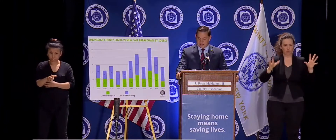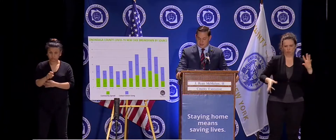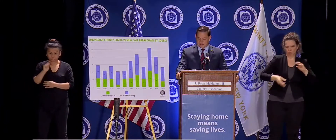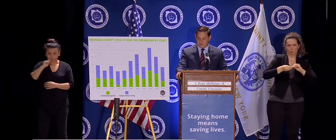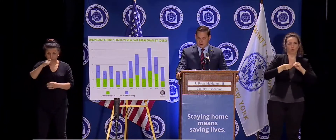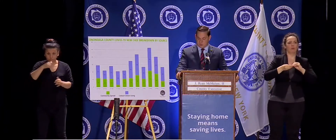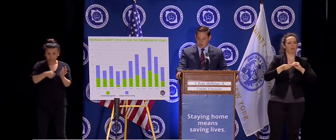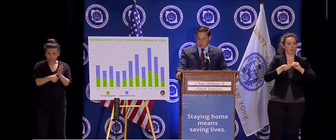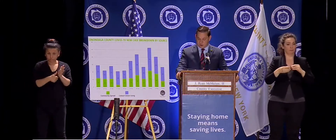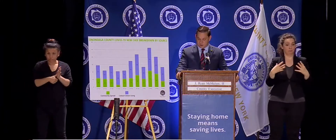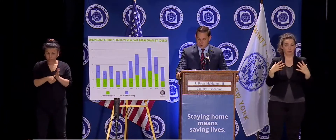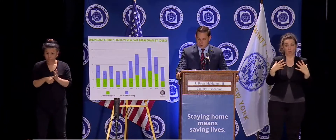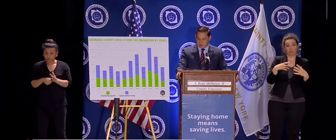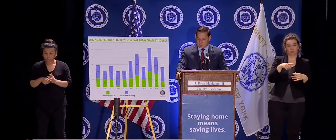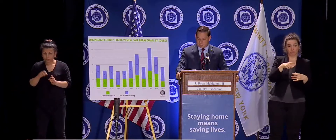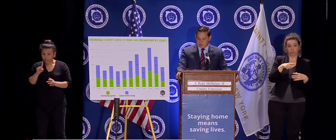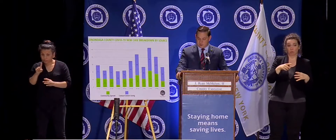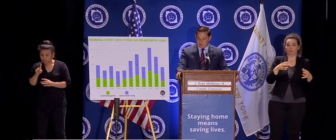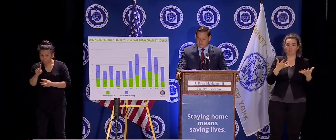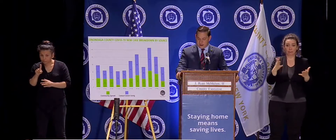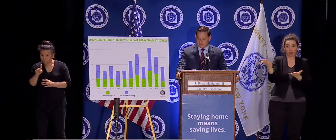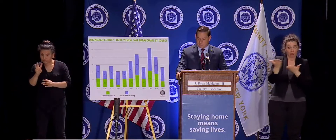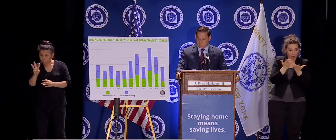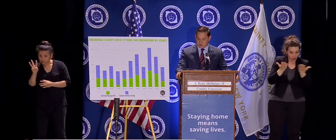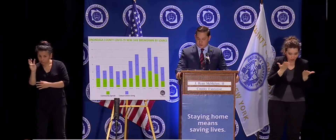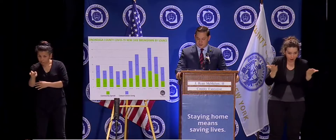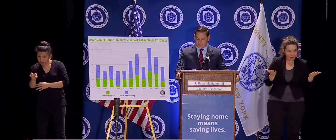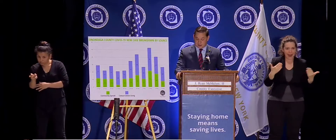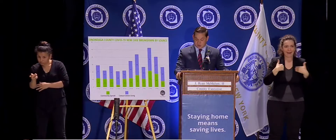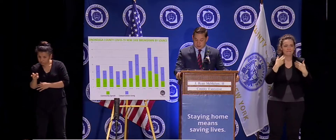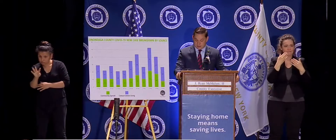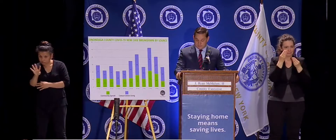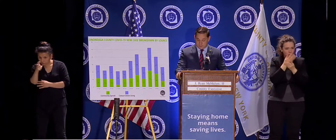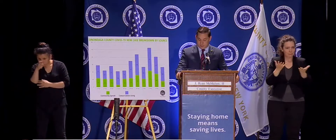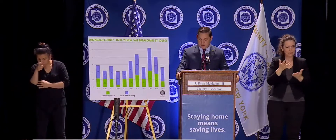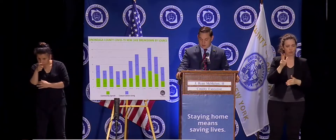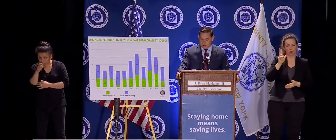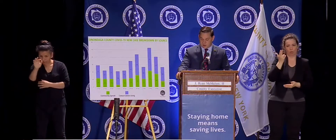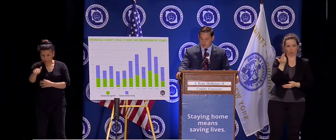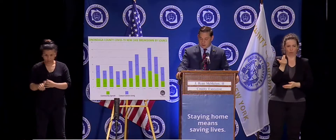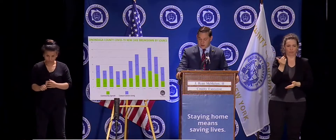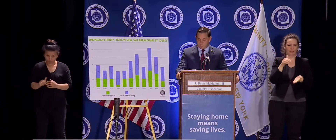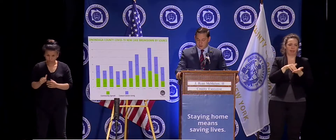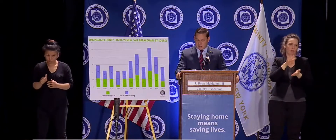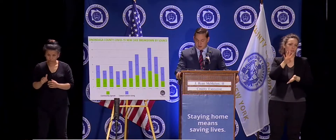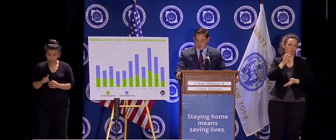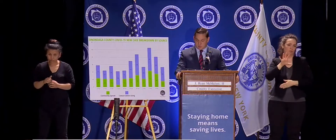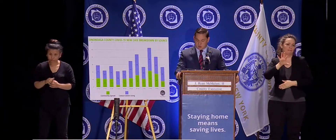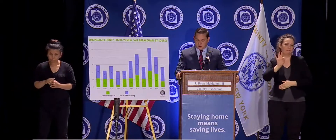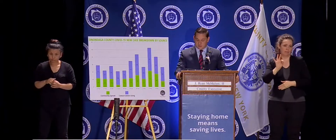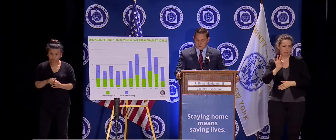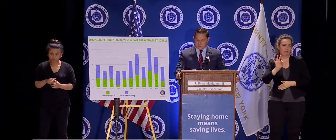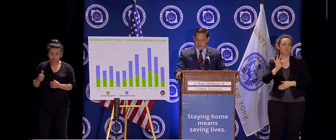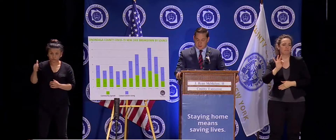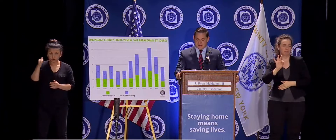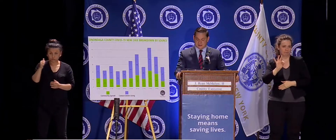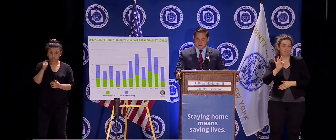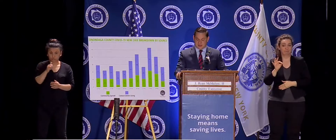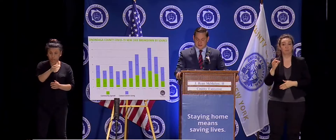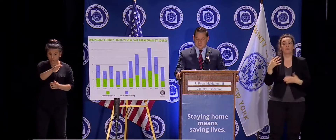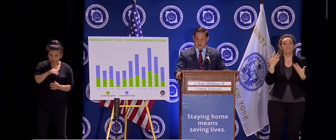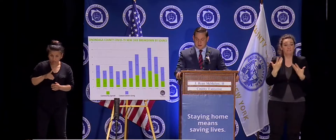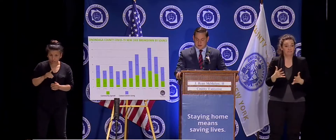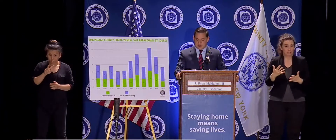13,459 tests have been returned. 205 have been returned since yesterday. There have been 1,115